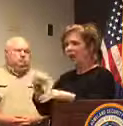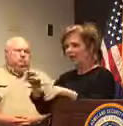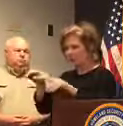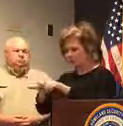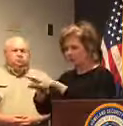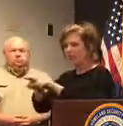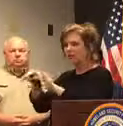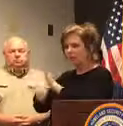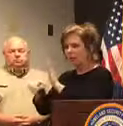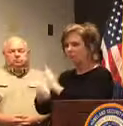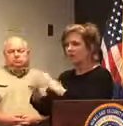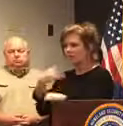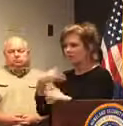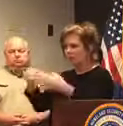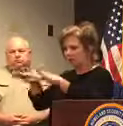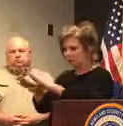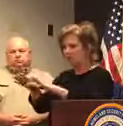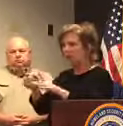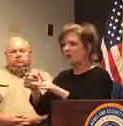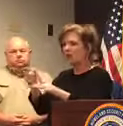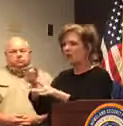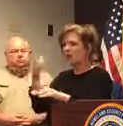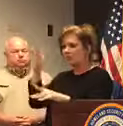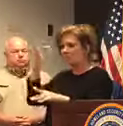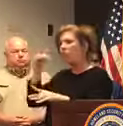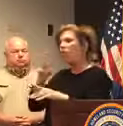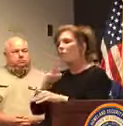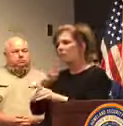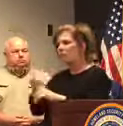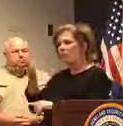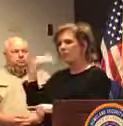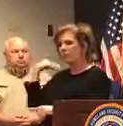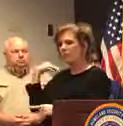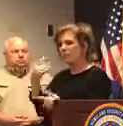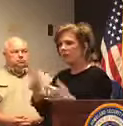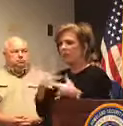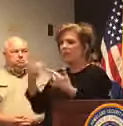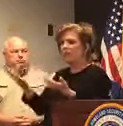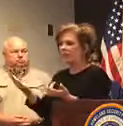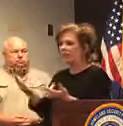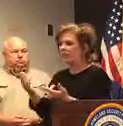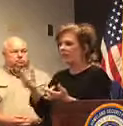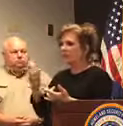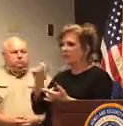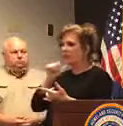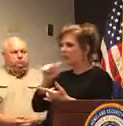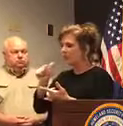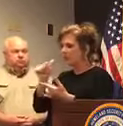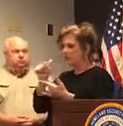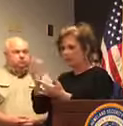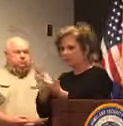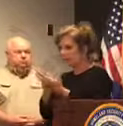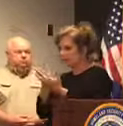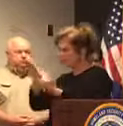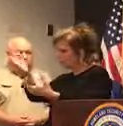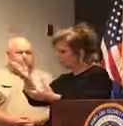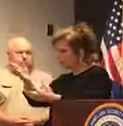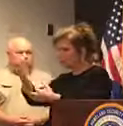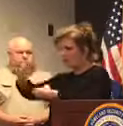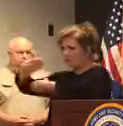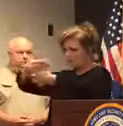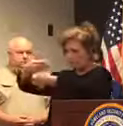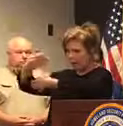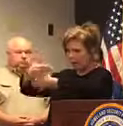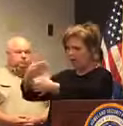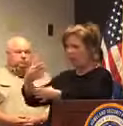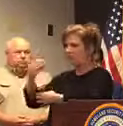previous events. And so please do not drive through standing water. Adhere to the high water signs and the barricades that have been placed and